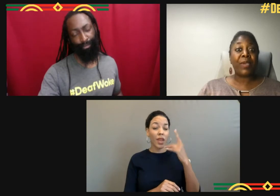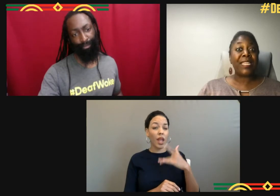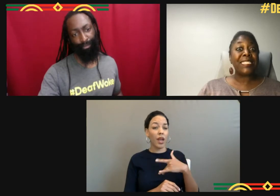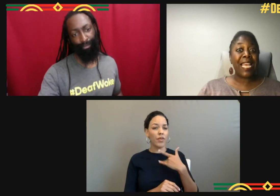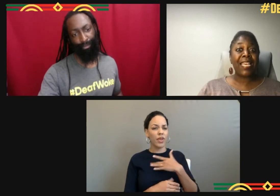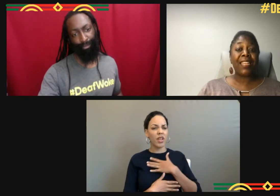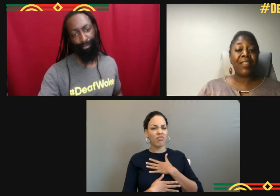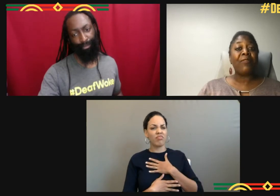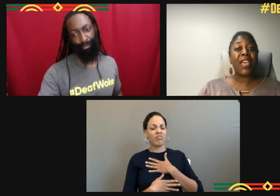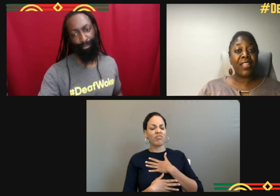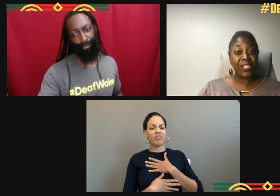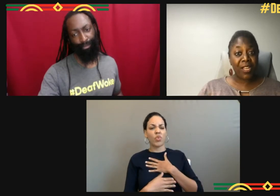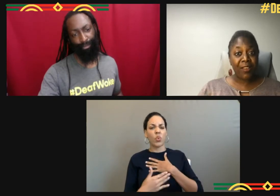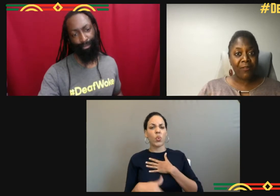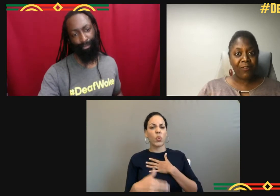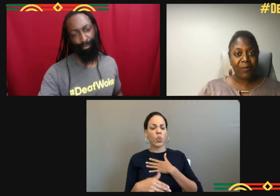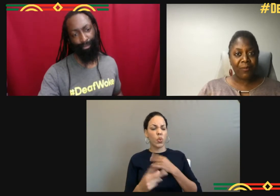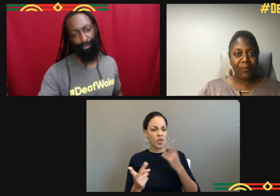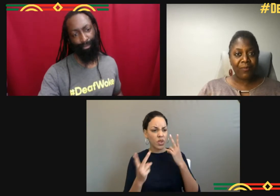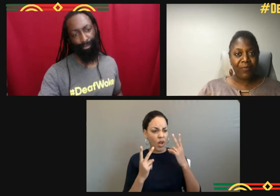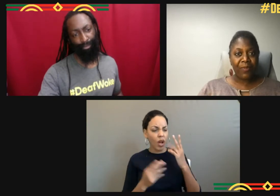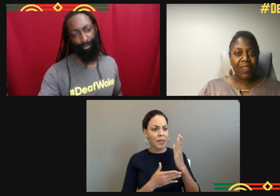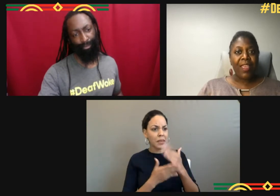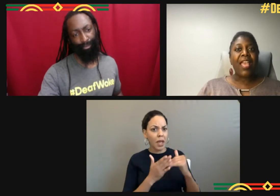artists being taken advantage of